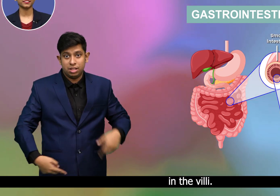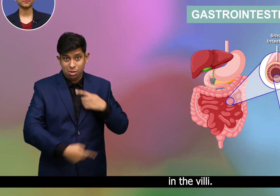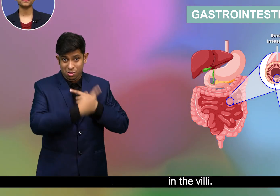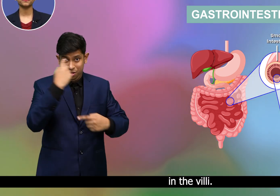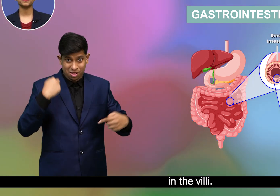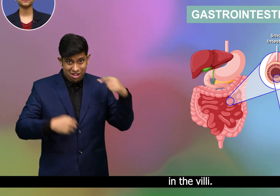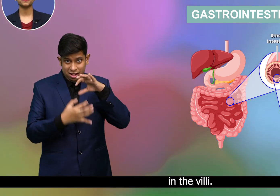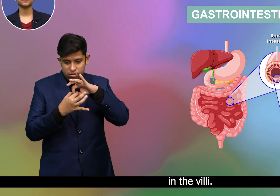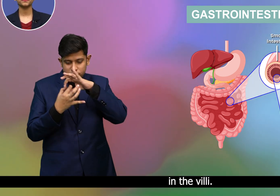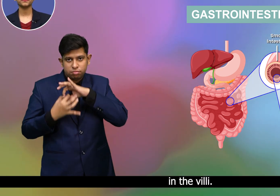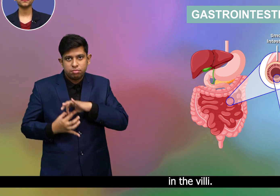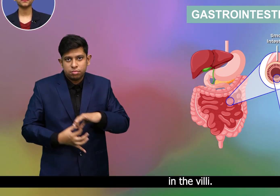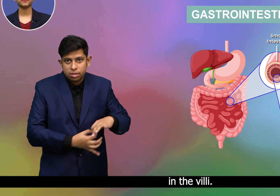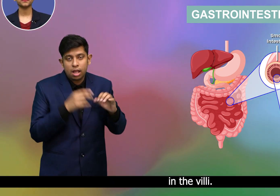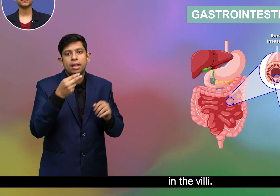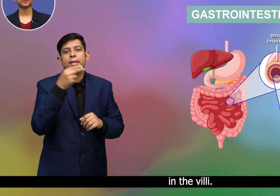villi.